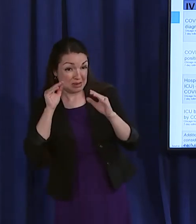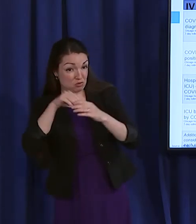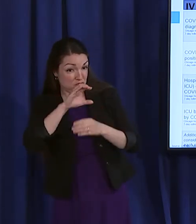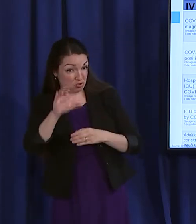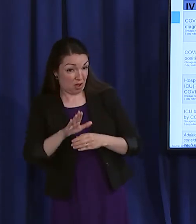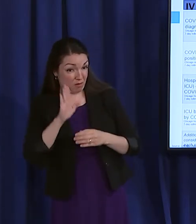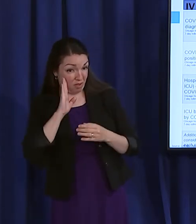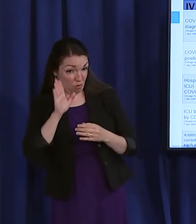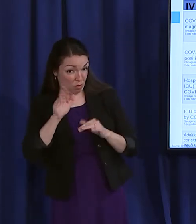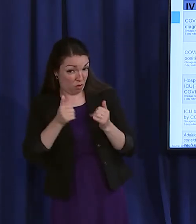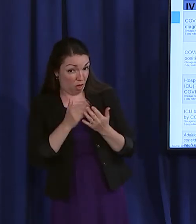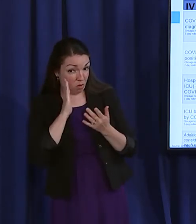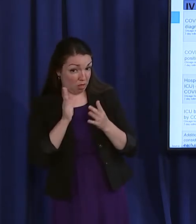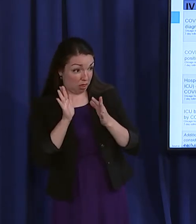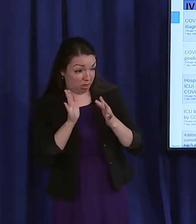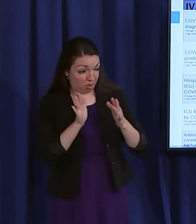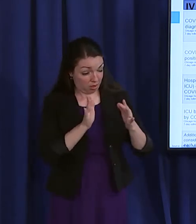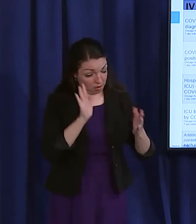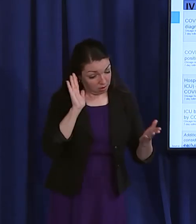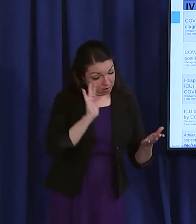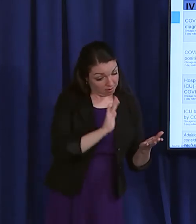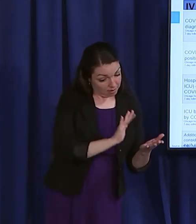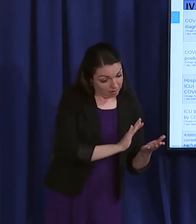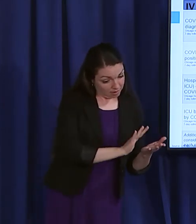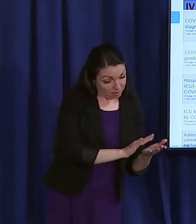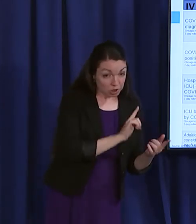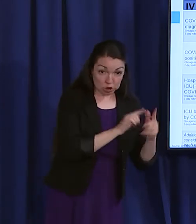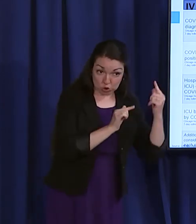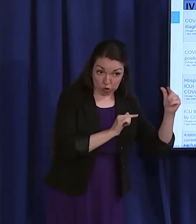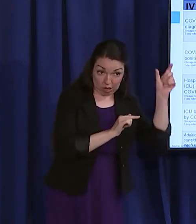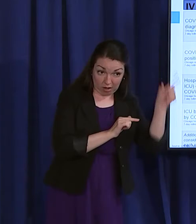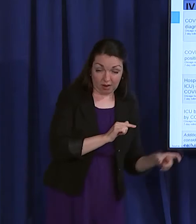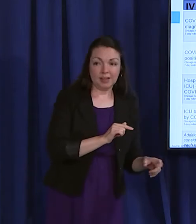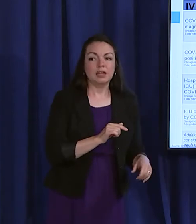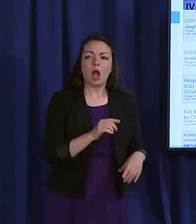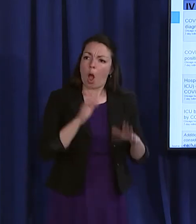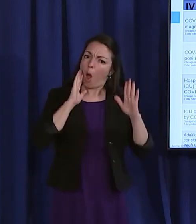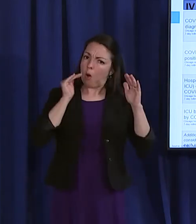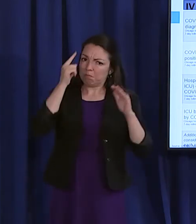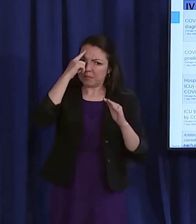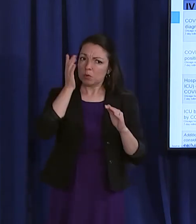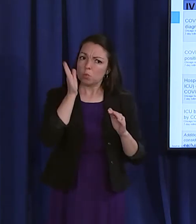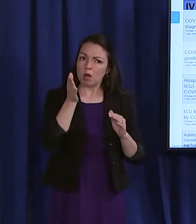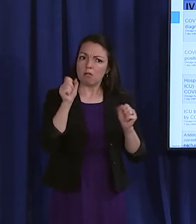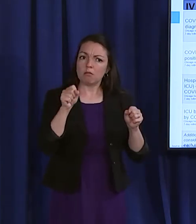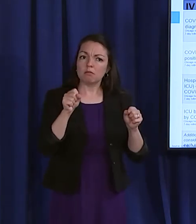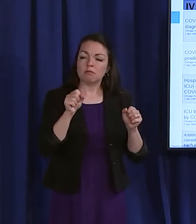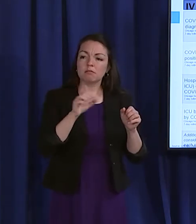Chicago? Oh, I'm hopeful we'll get to the green column at some point. I don't know when, but